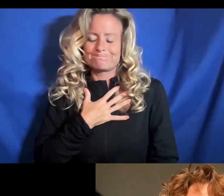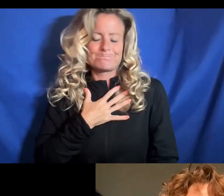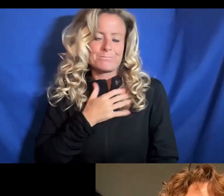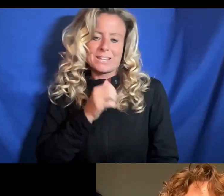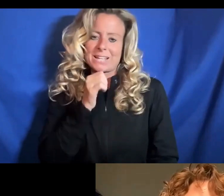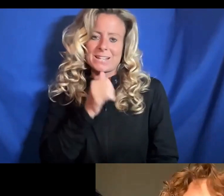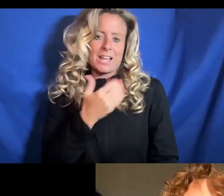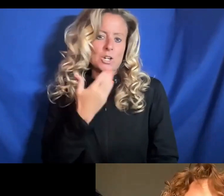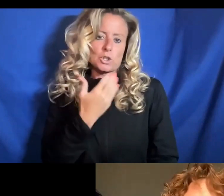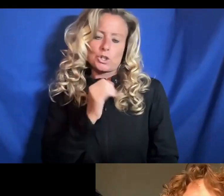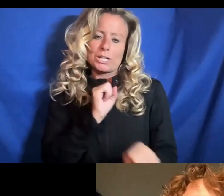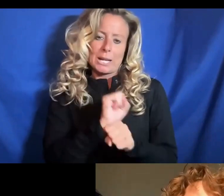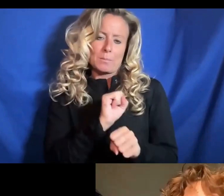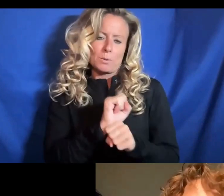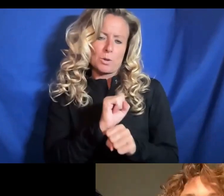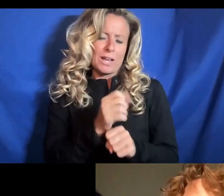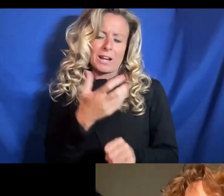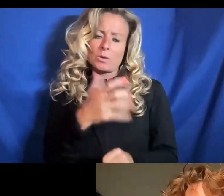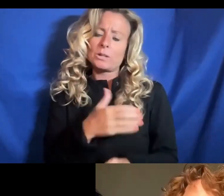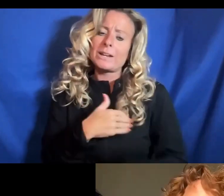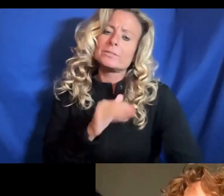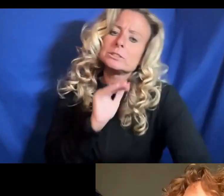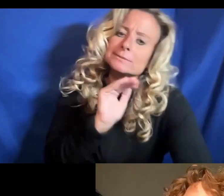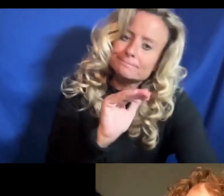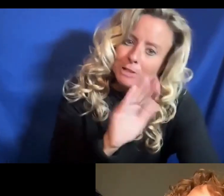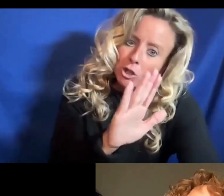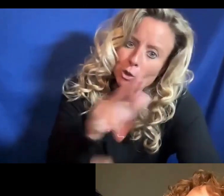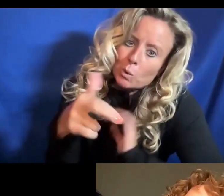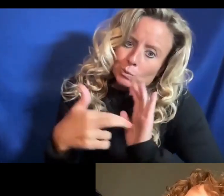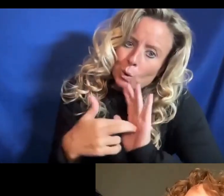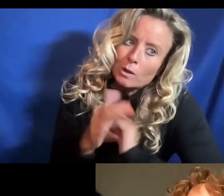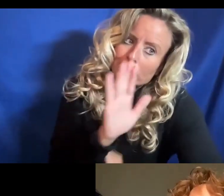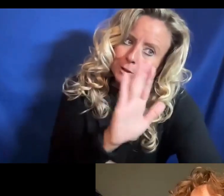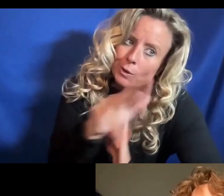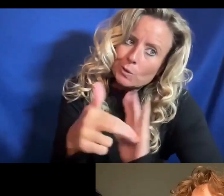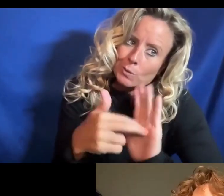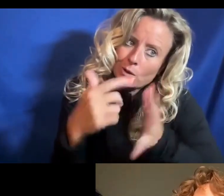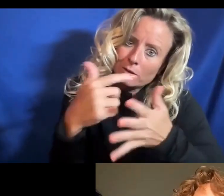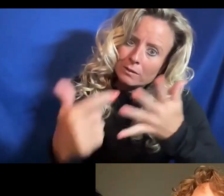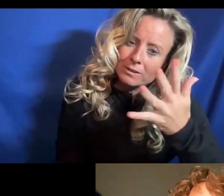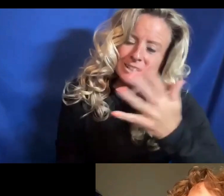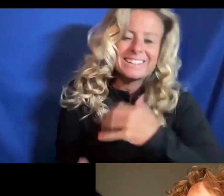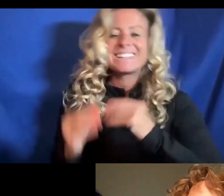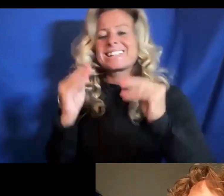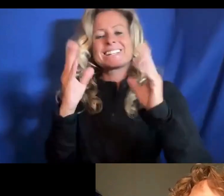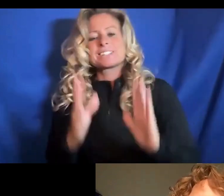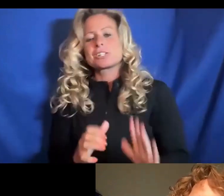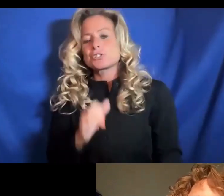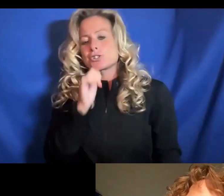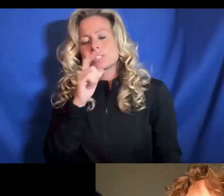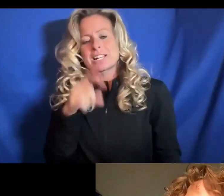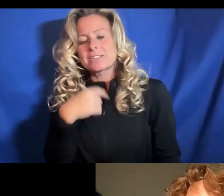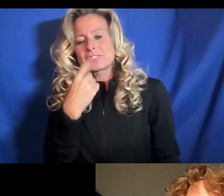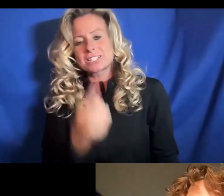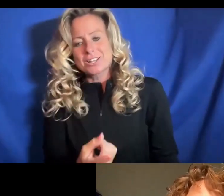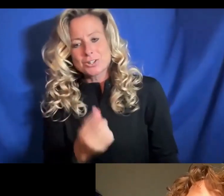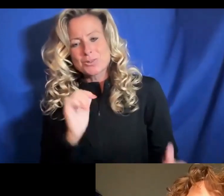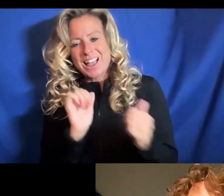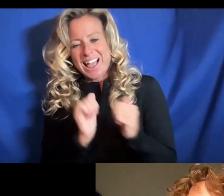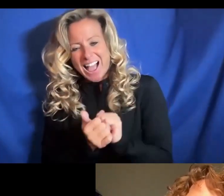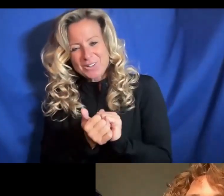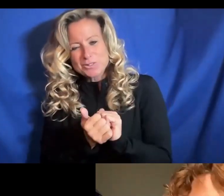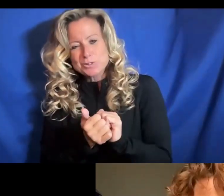good employee. I want to have Yep. to constantly remind someone. Your teacher doesn't have to constantly tell you how